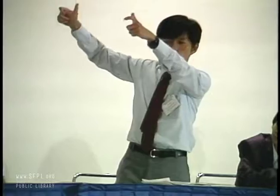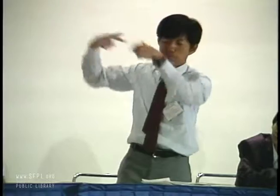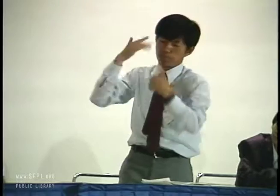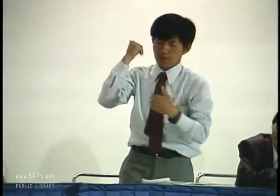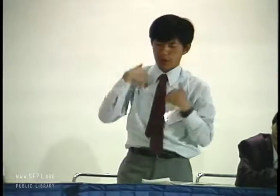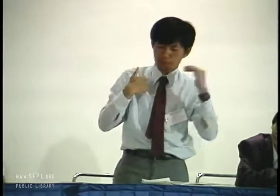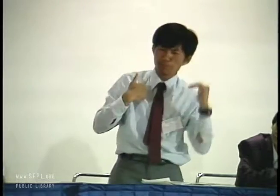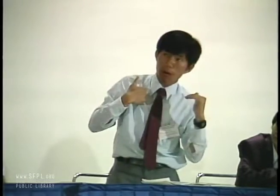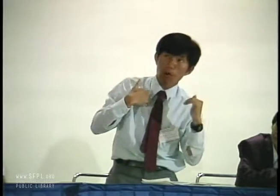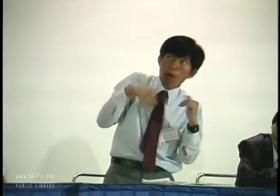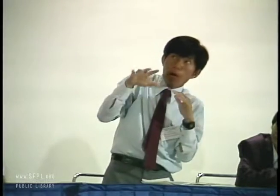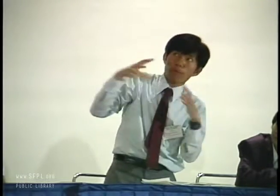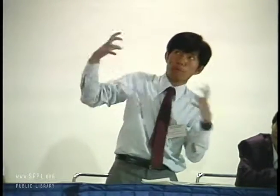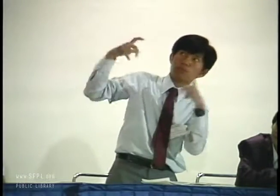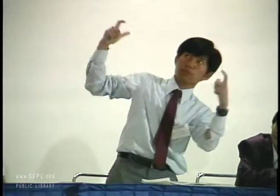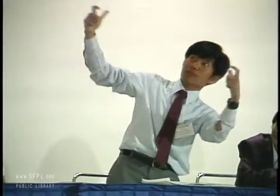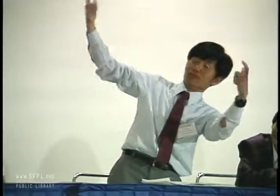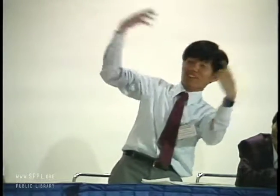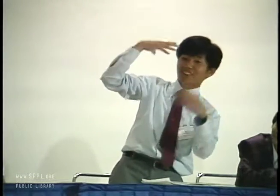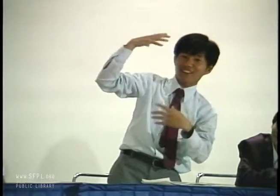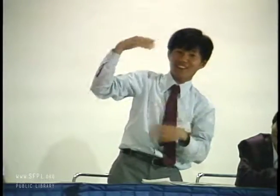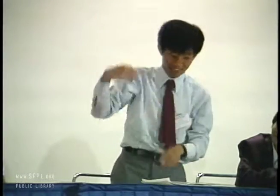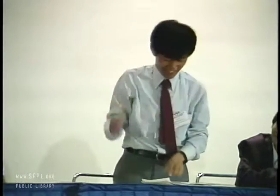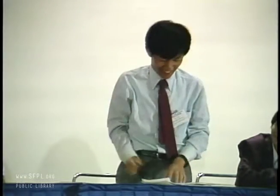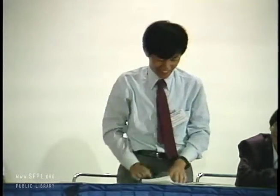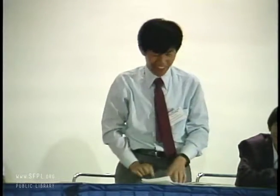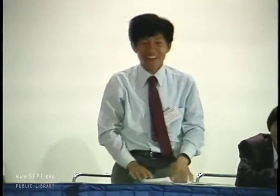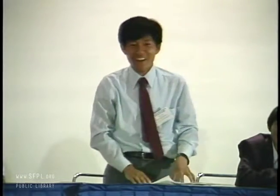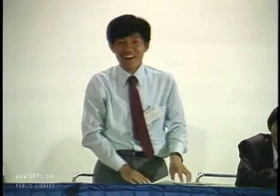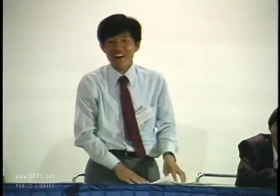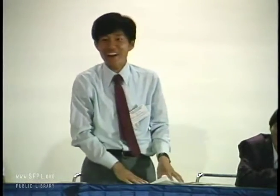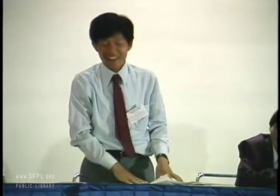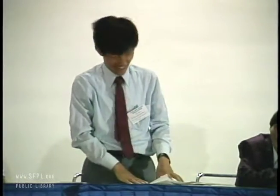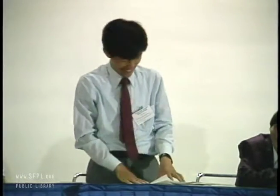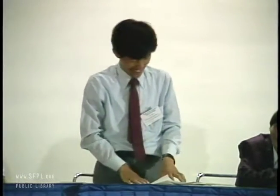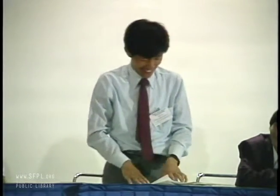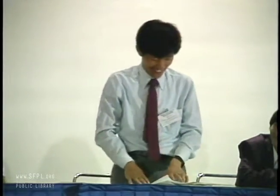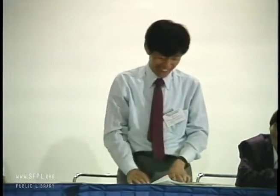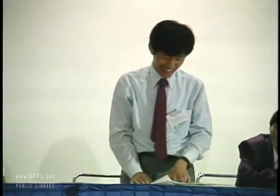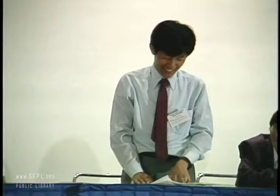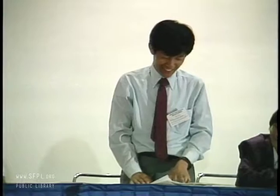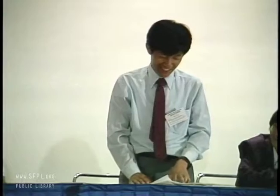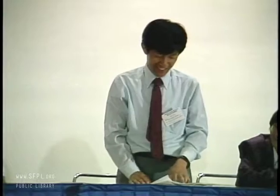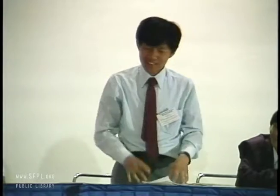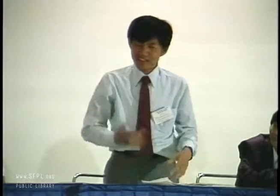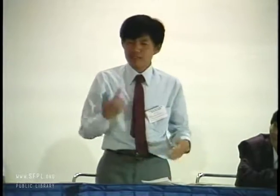fairly large. See, that way to me, anyway. I was pretty small. It was fairly overwhelming.